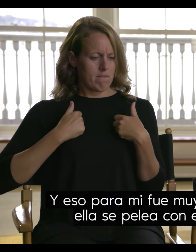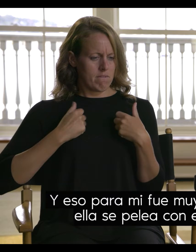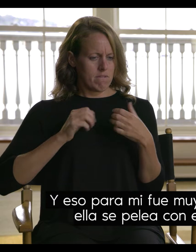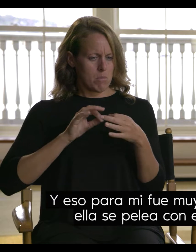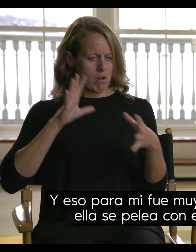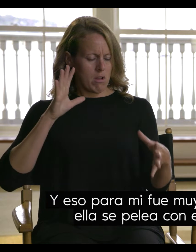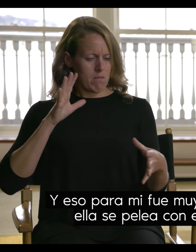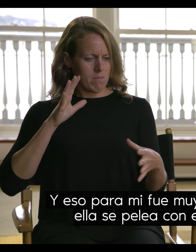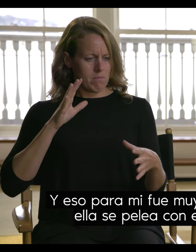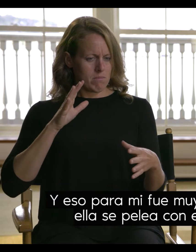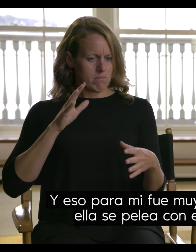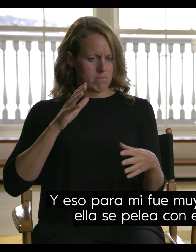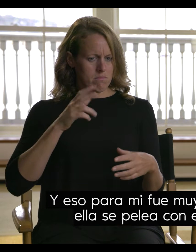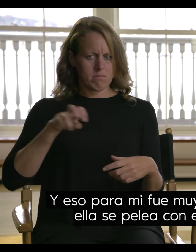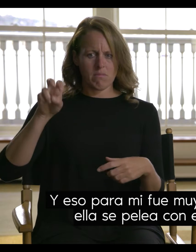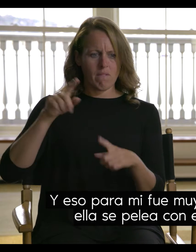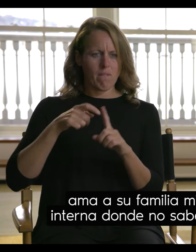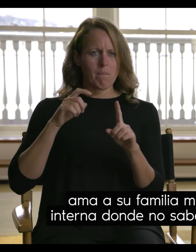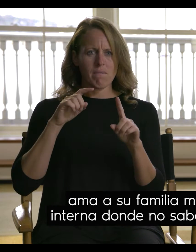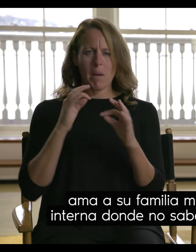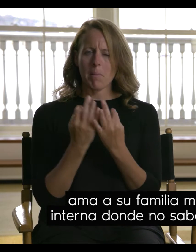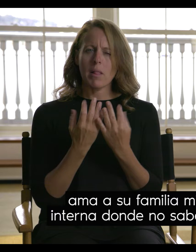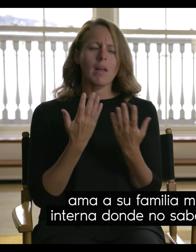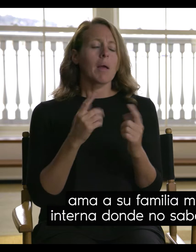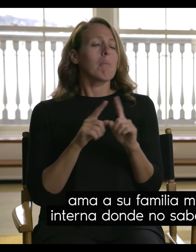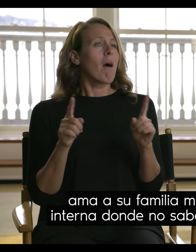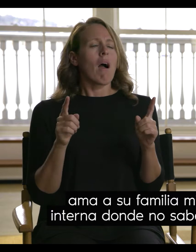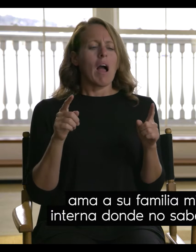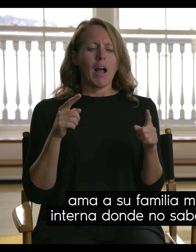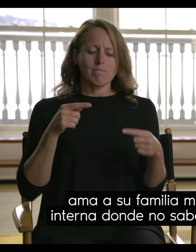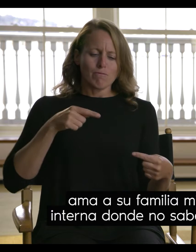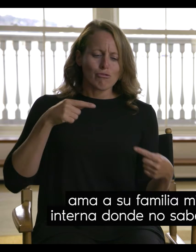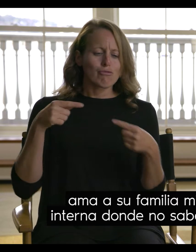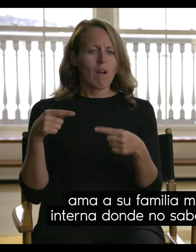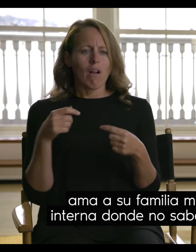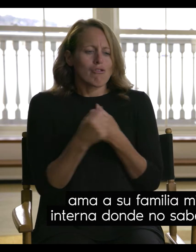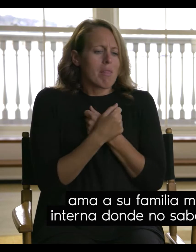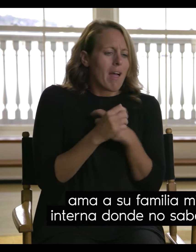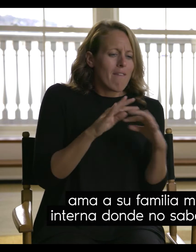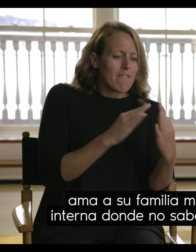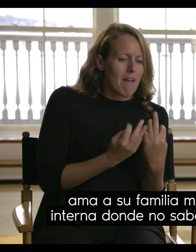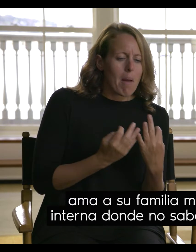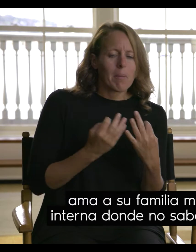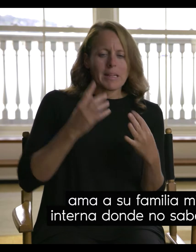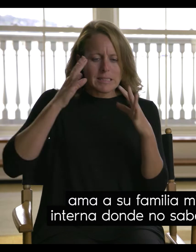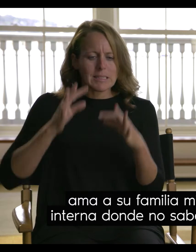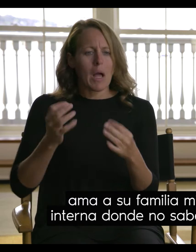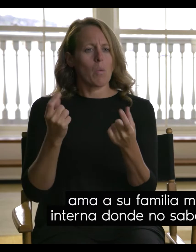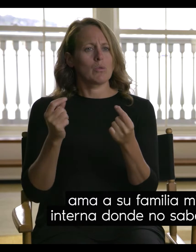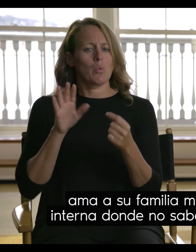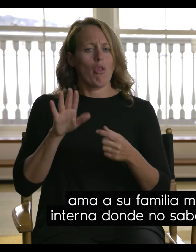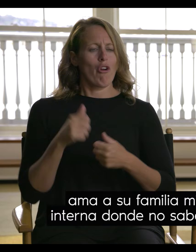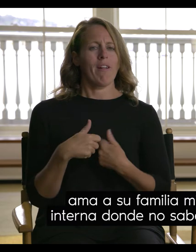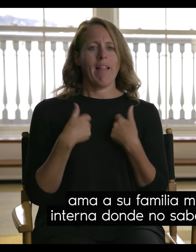she fights, but at the same time, she loves her family, and she's between this struggle where she doesn't know if